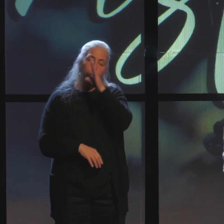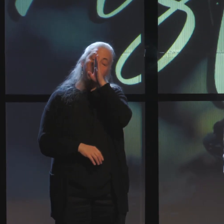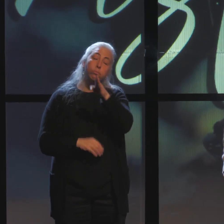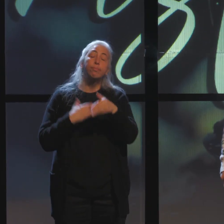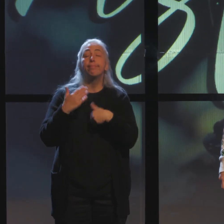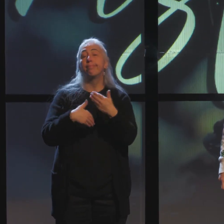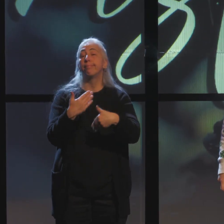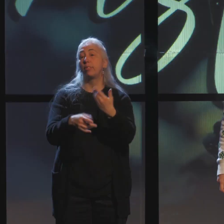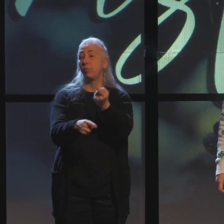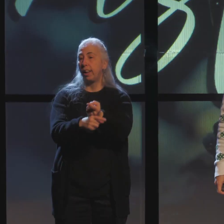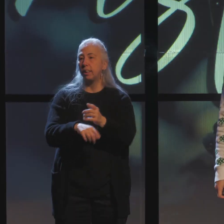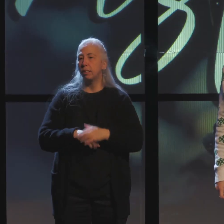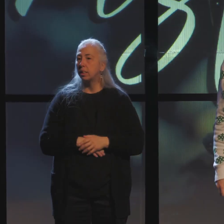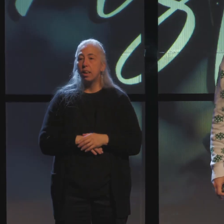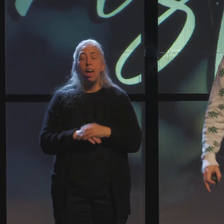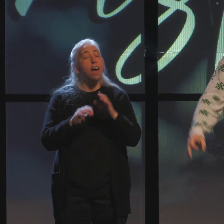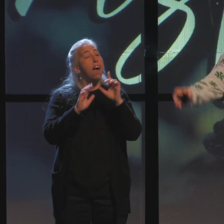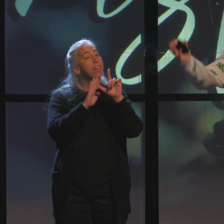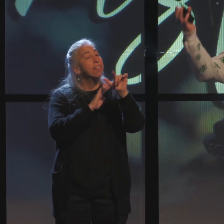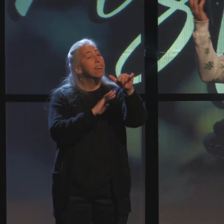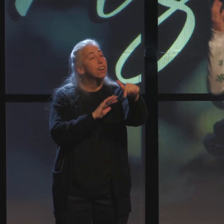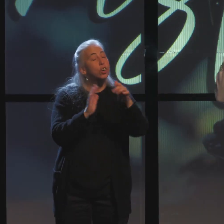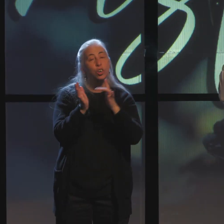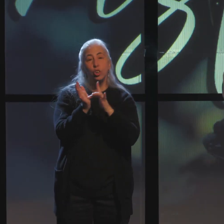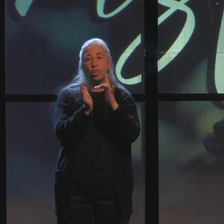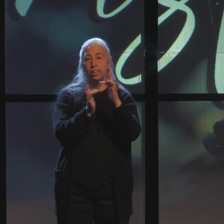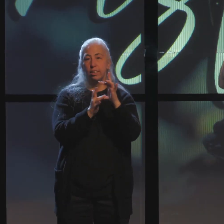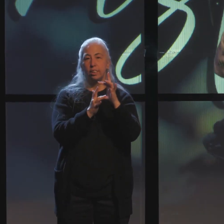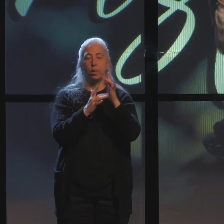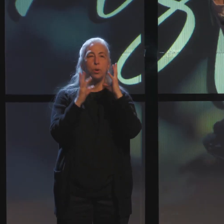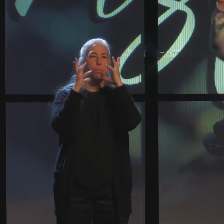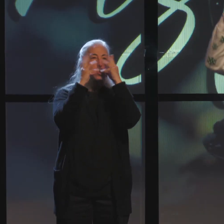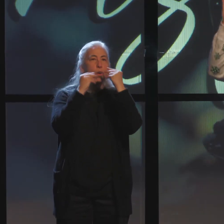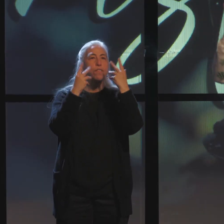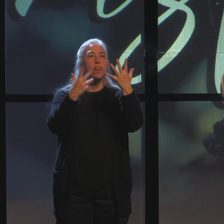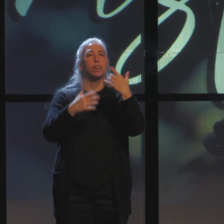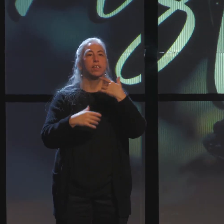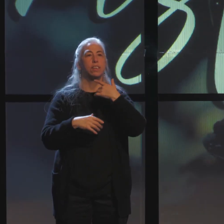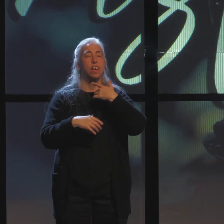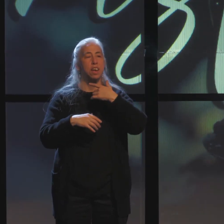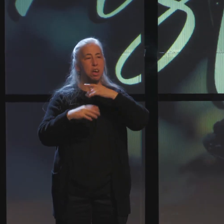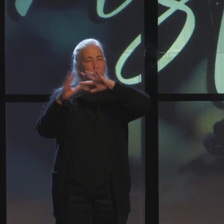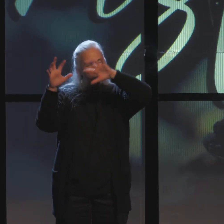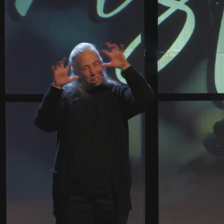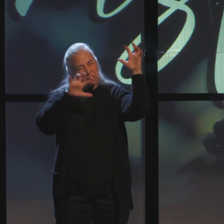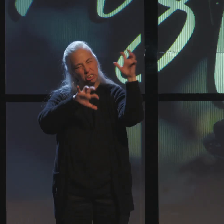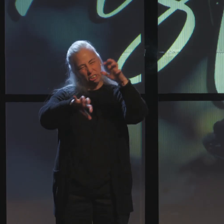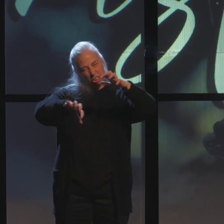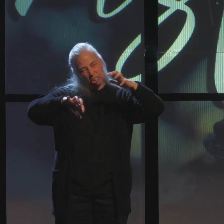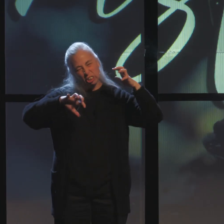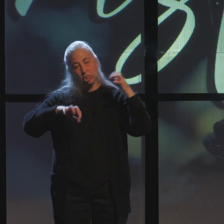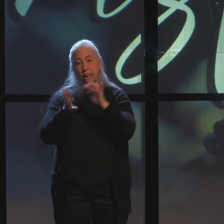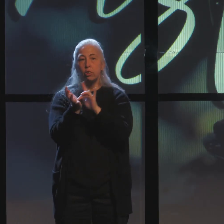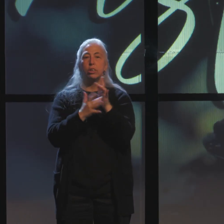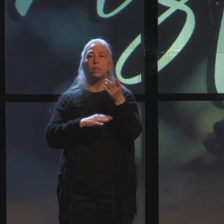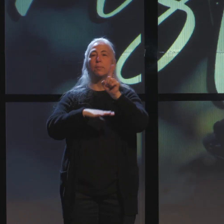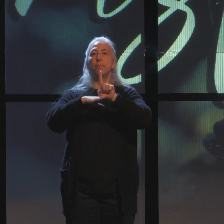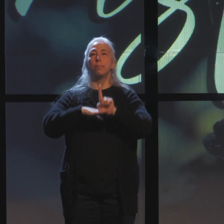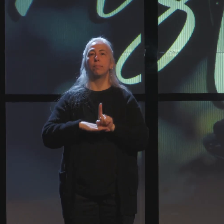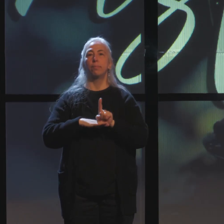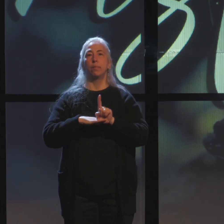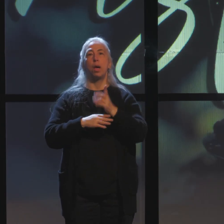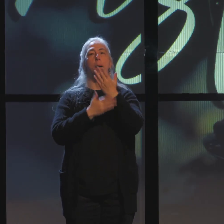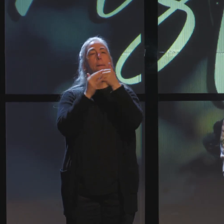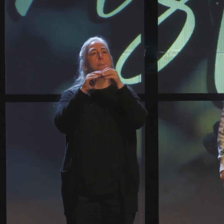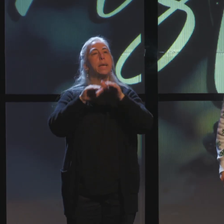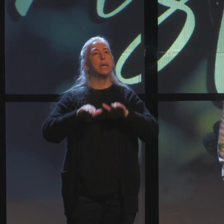And this is why Jesus would later, we'd get this beautiful story of him standing in the middle of a storm and saying, peace, be still. Peace, be still. Now,